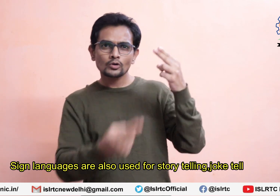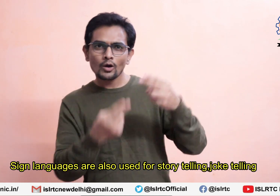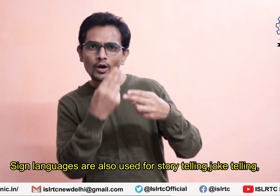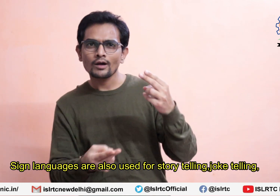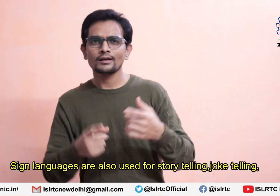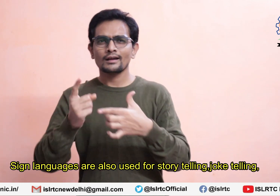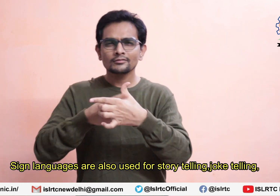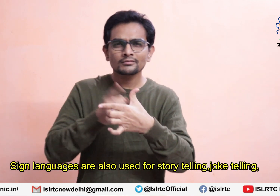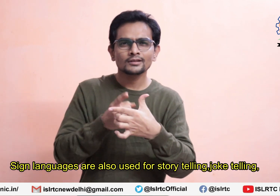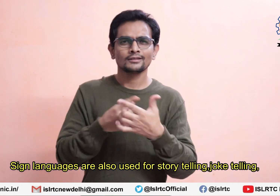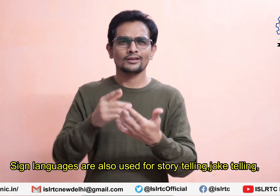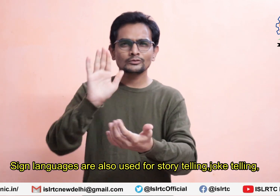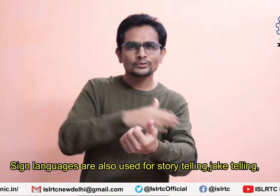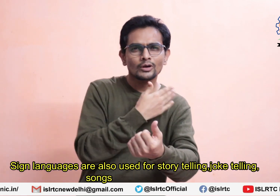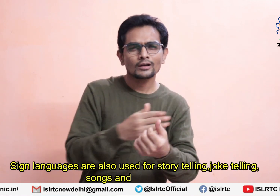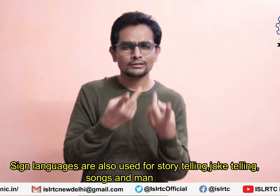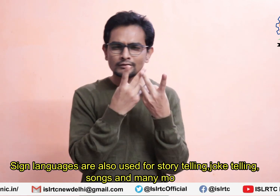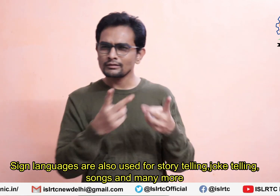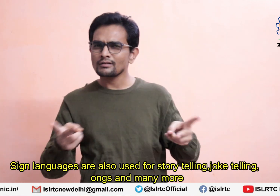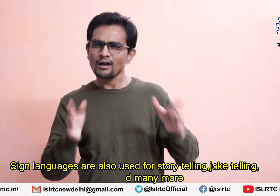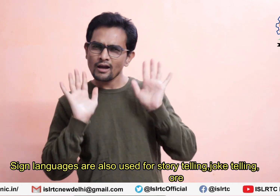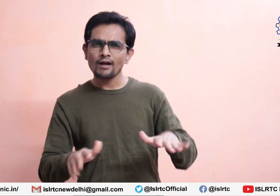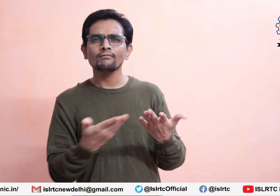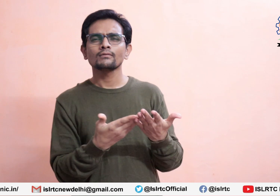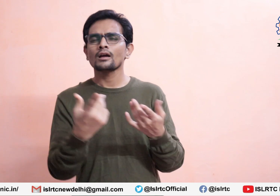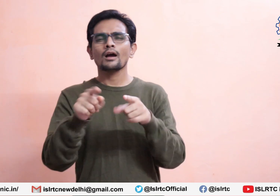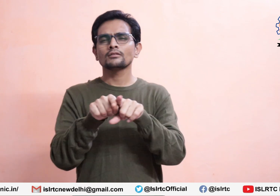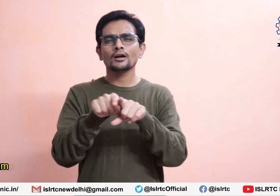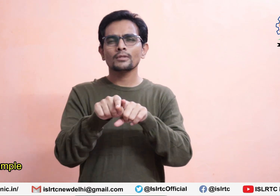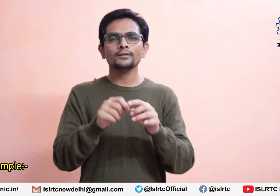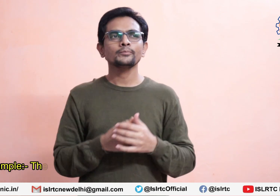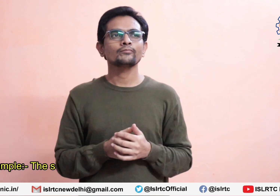are also used for story telling, joke telling, songs and many more. Example,